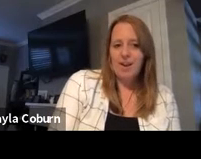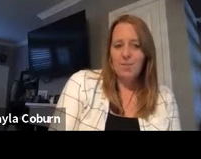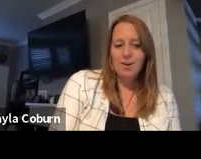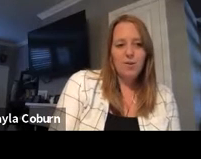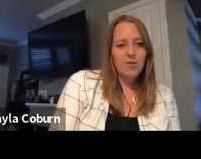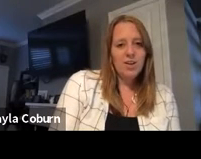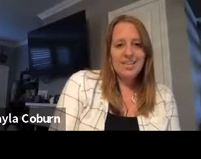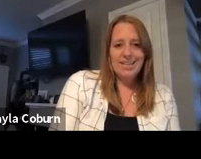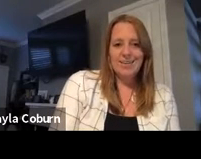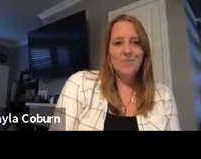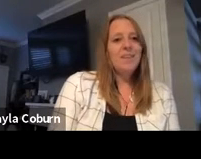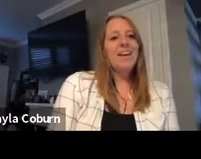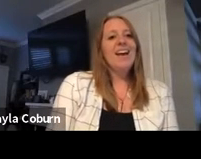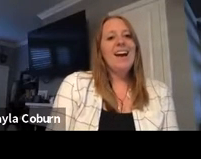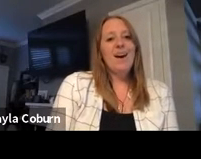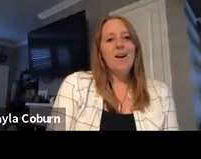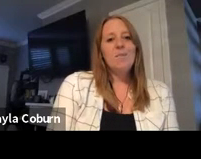but I've now been here for over a year.